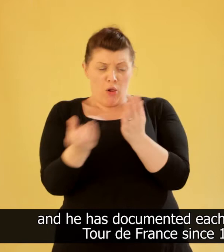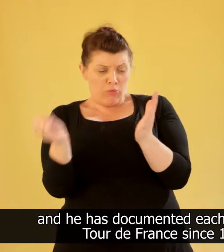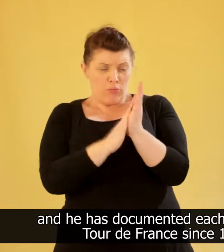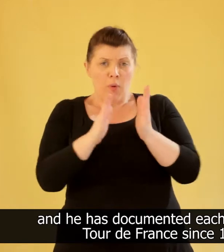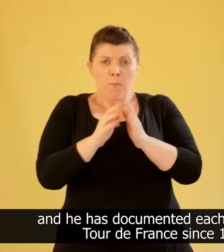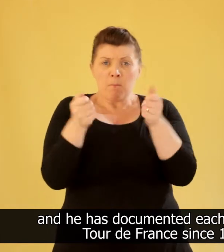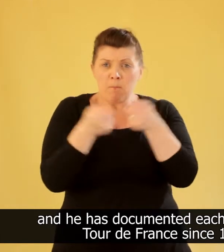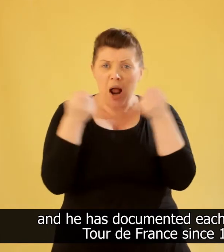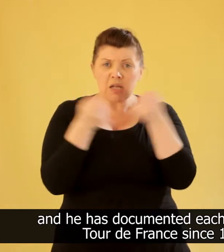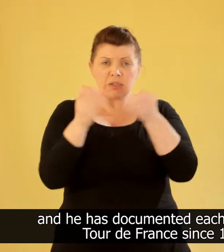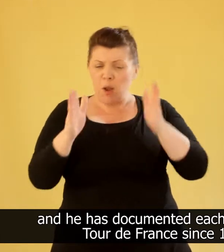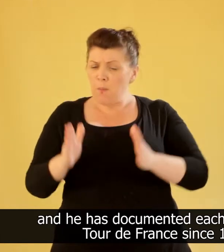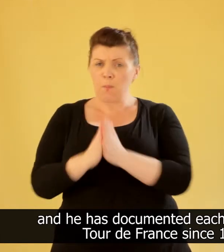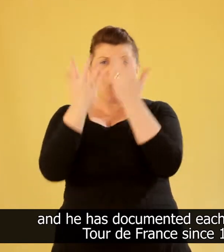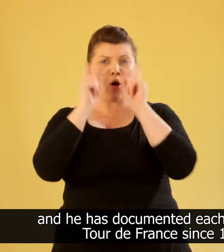consecutive Tour de France since 1982.